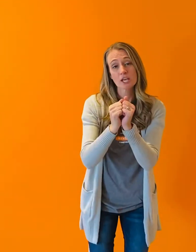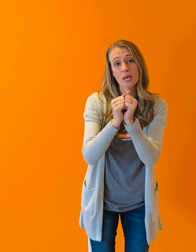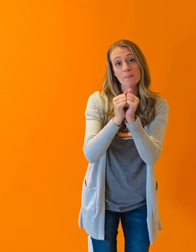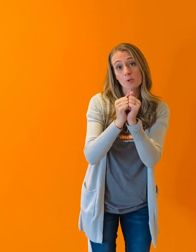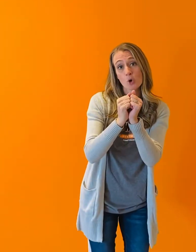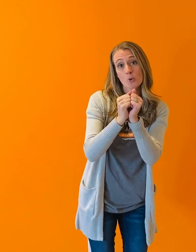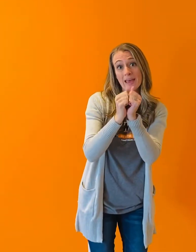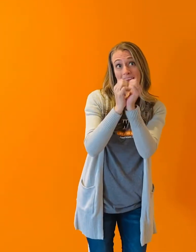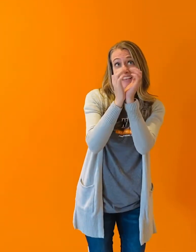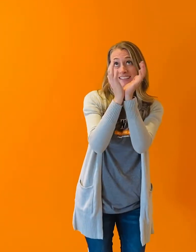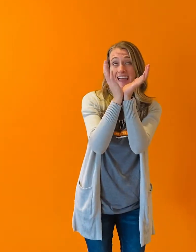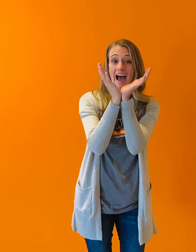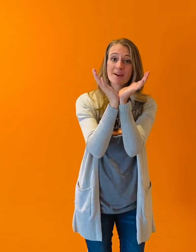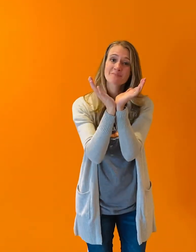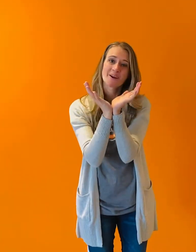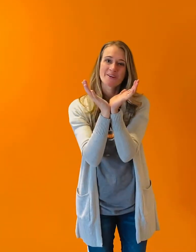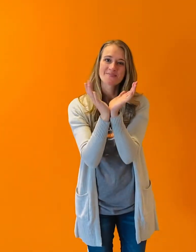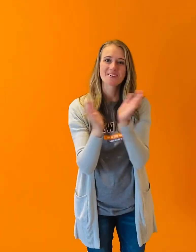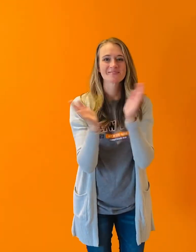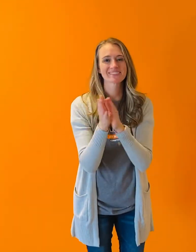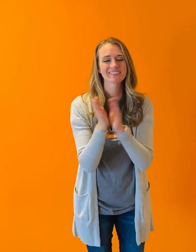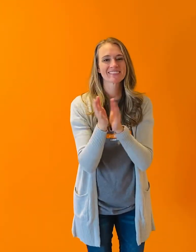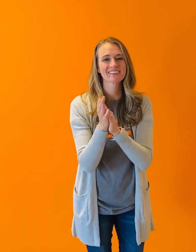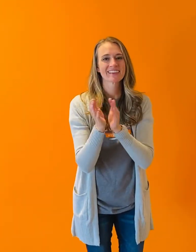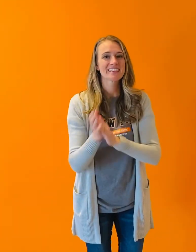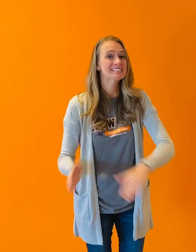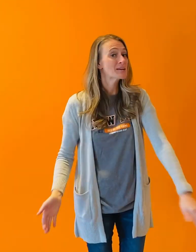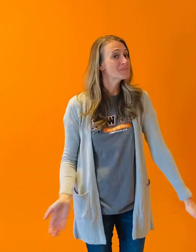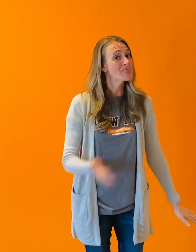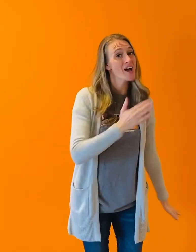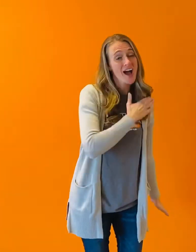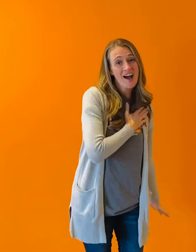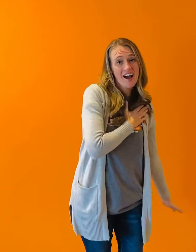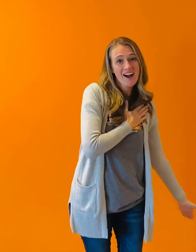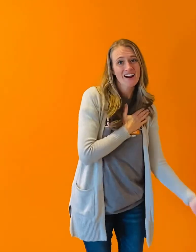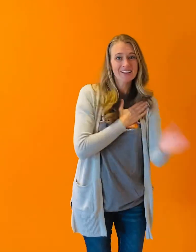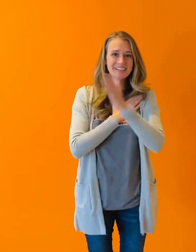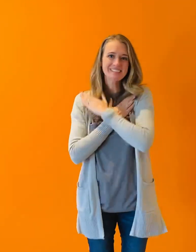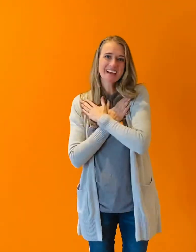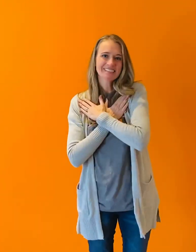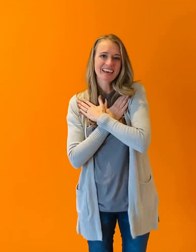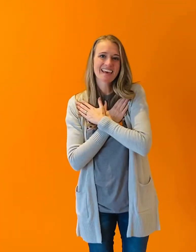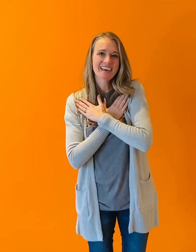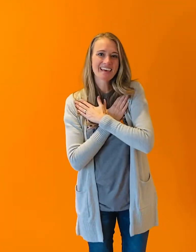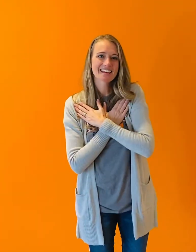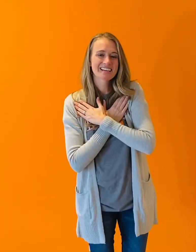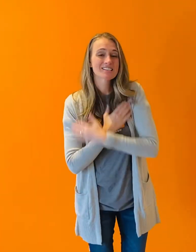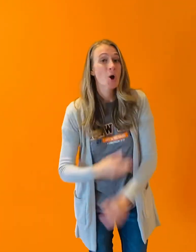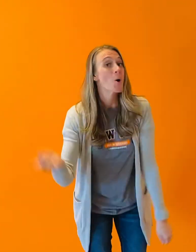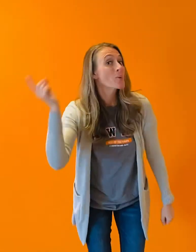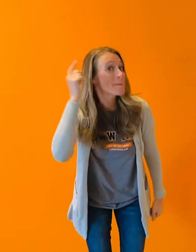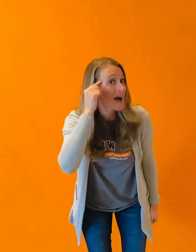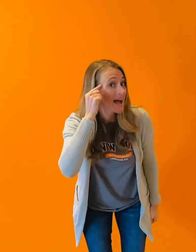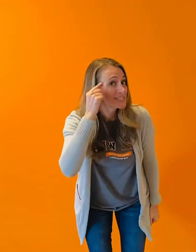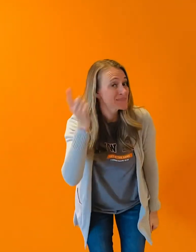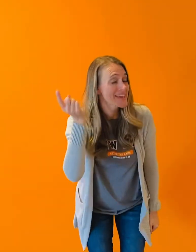and blue, black perfume Deep in the heart of Texas Find the